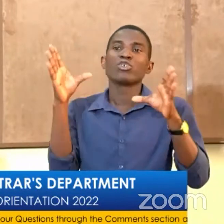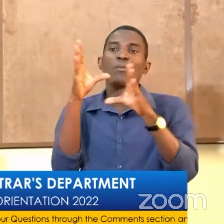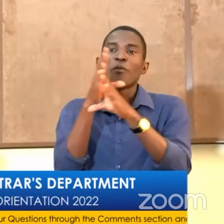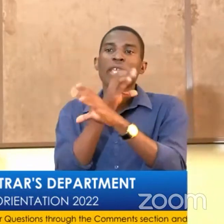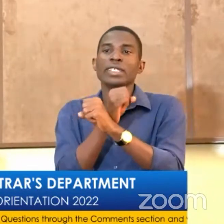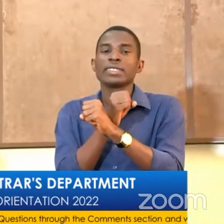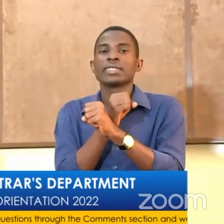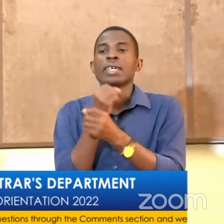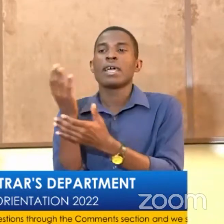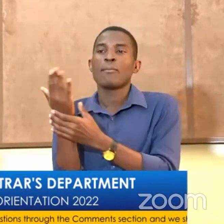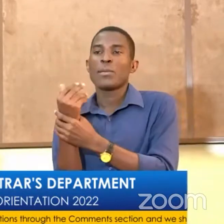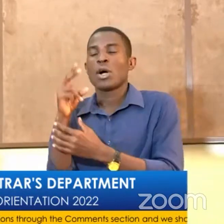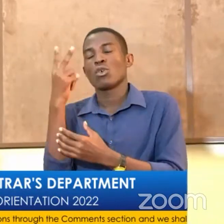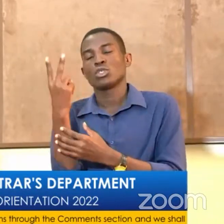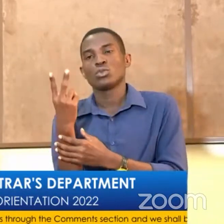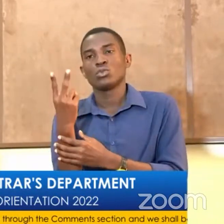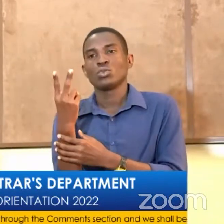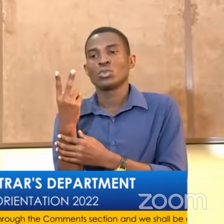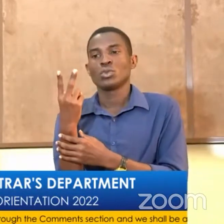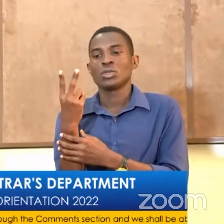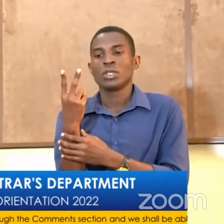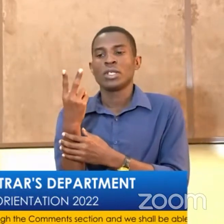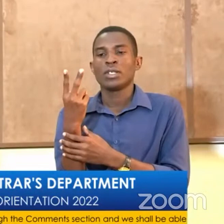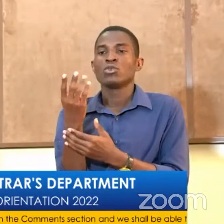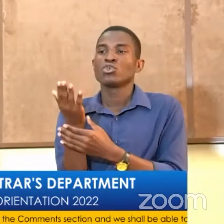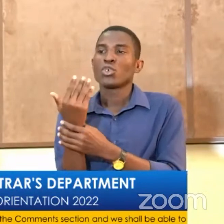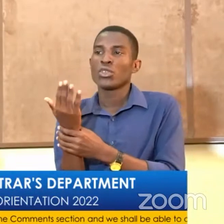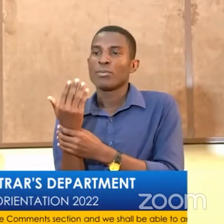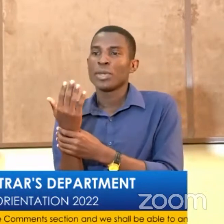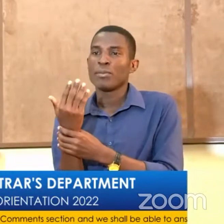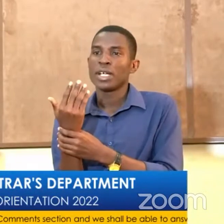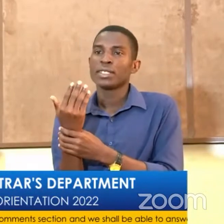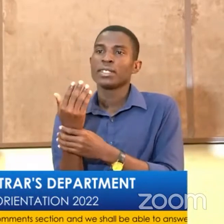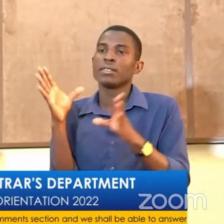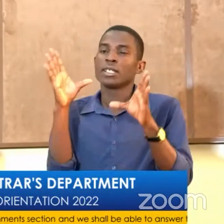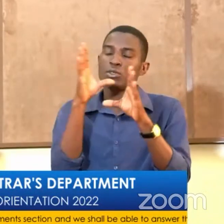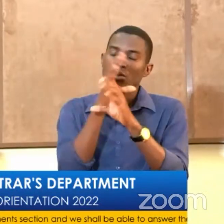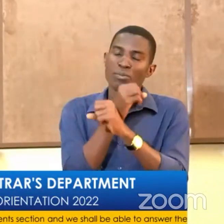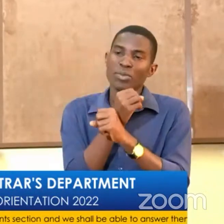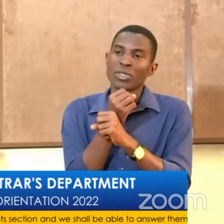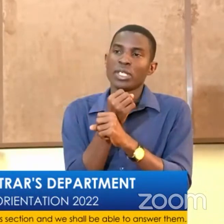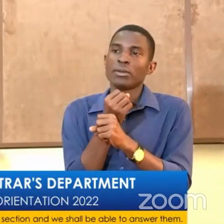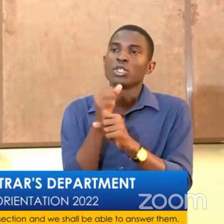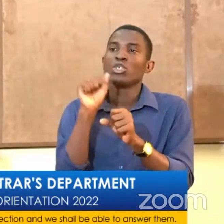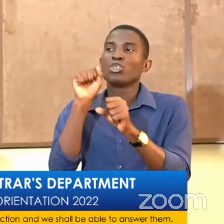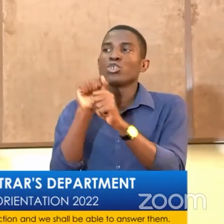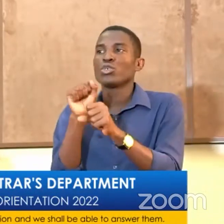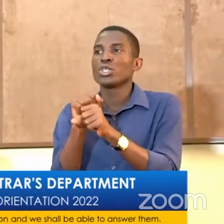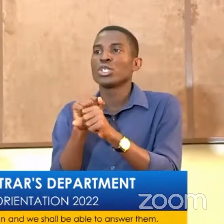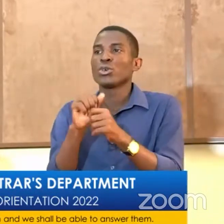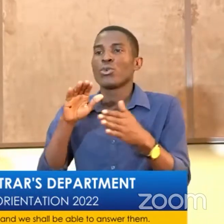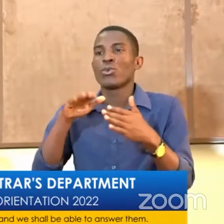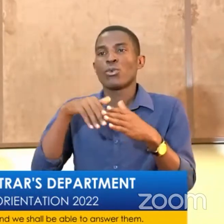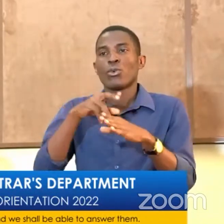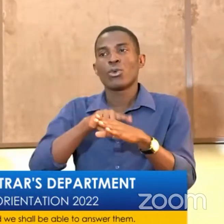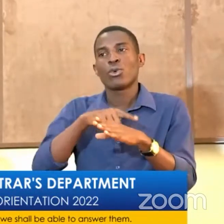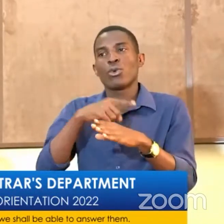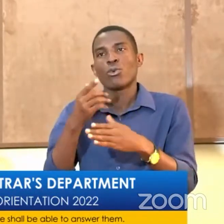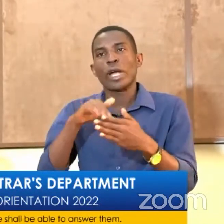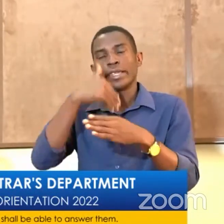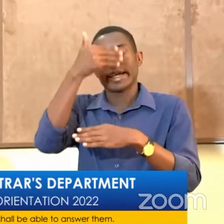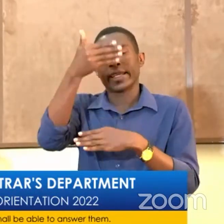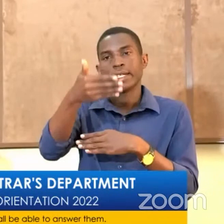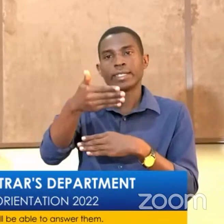paper or 2. So the paper or papers you miss, you do them when they are